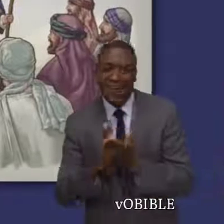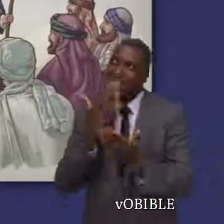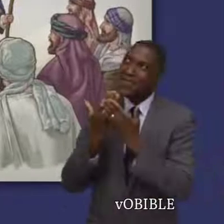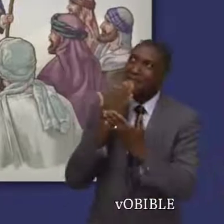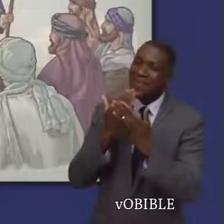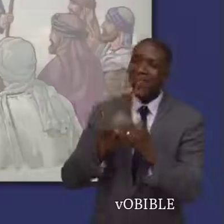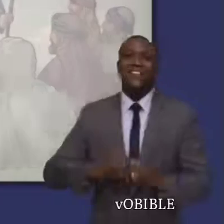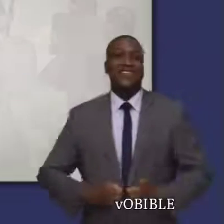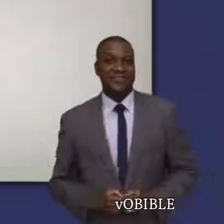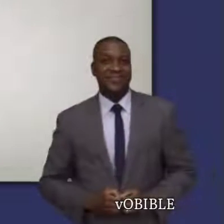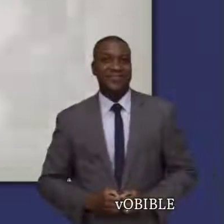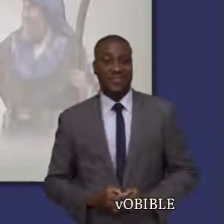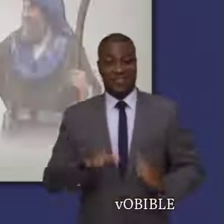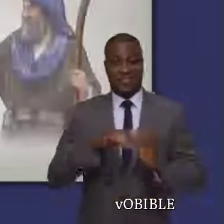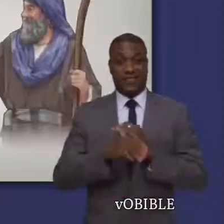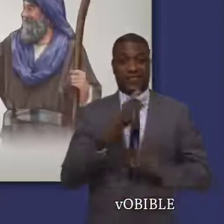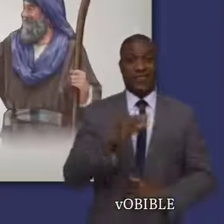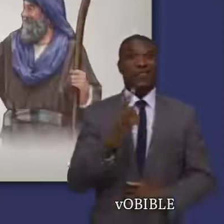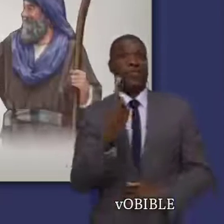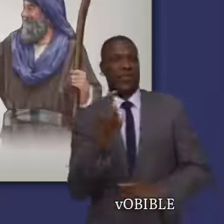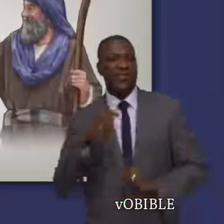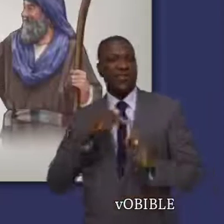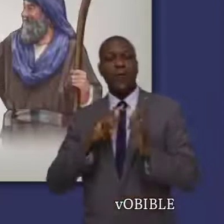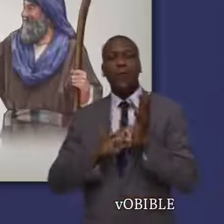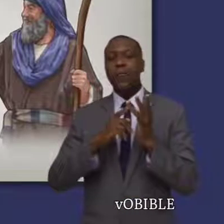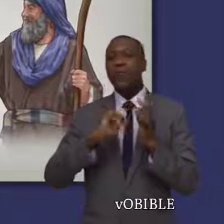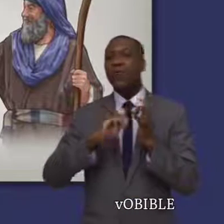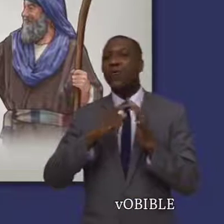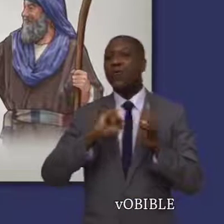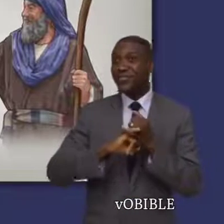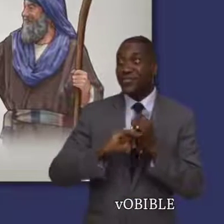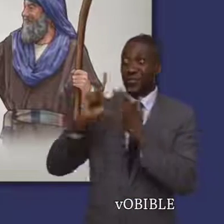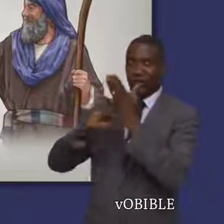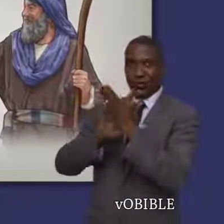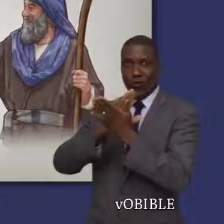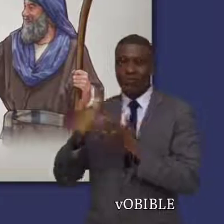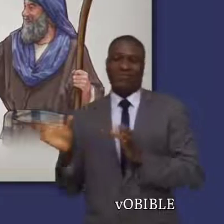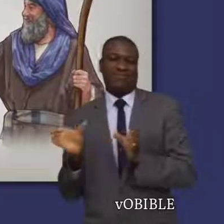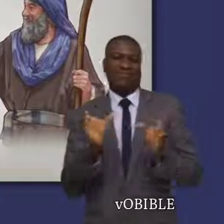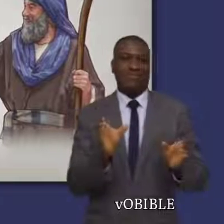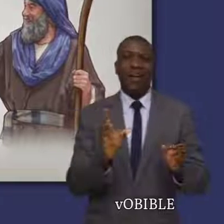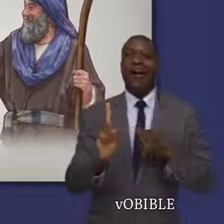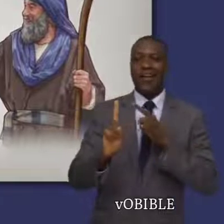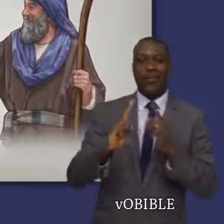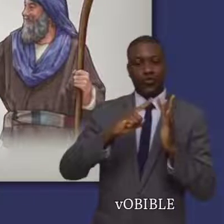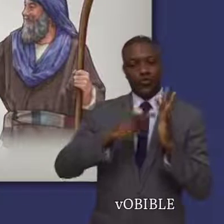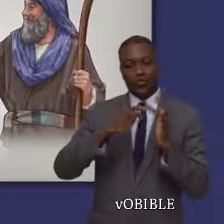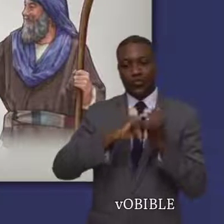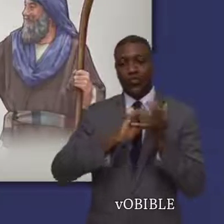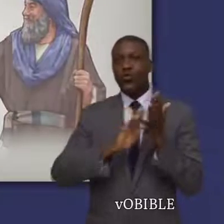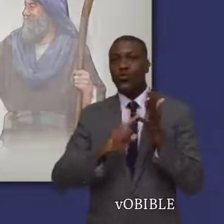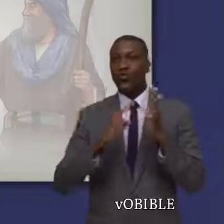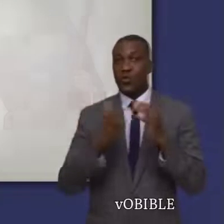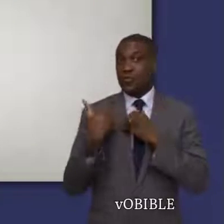as Moses' successor. Joshua should be courageous and strong as he leads the nation into its God-given